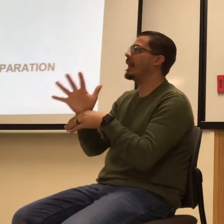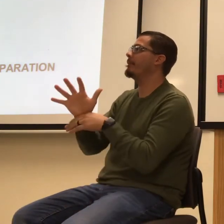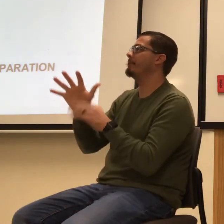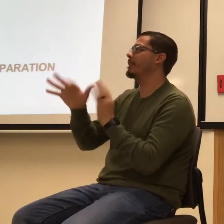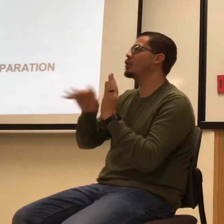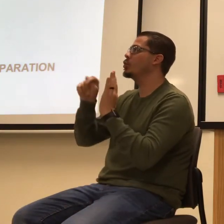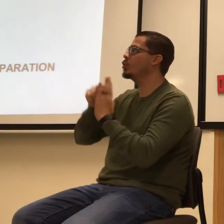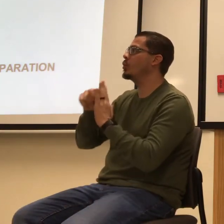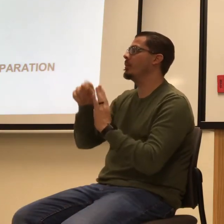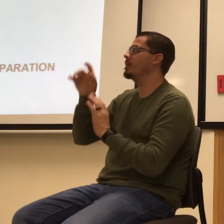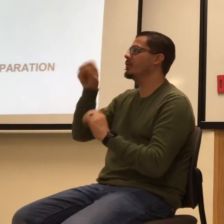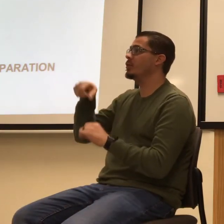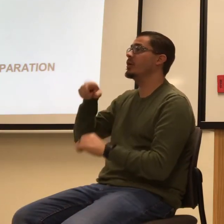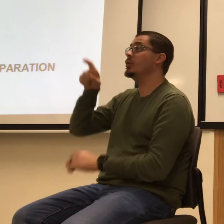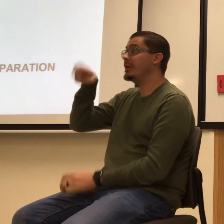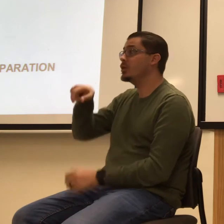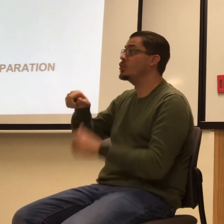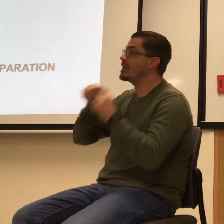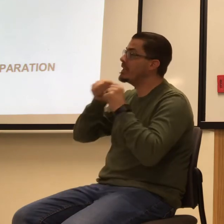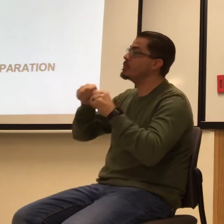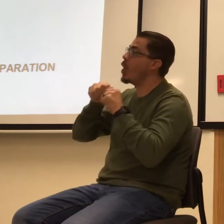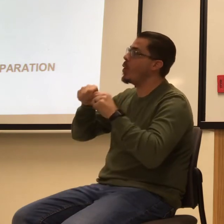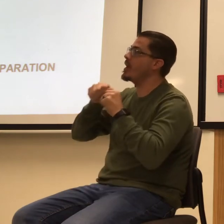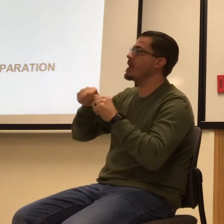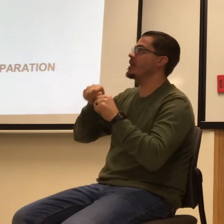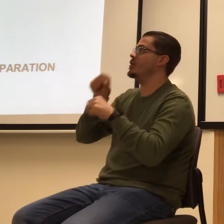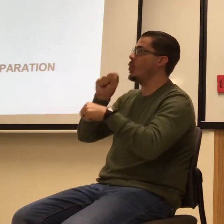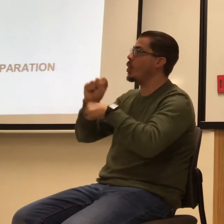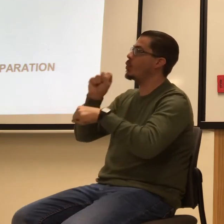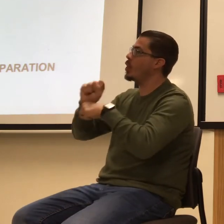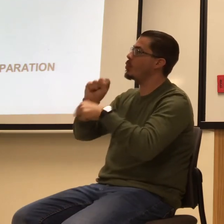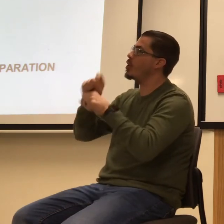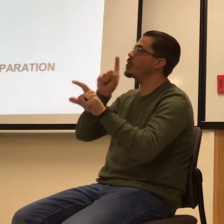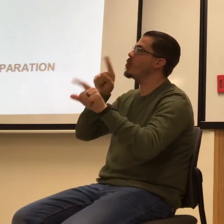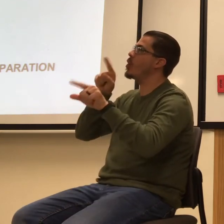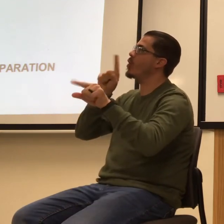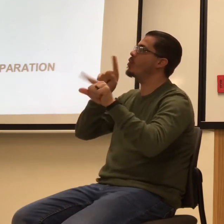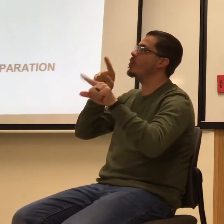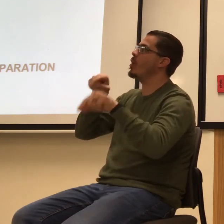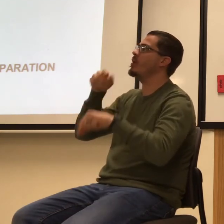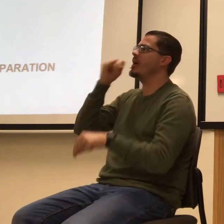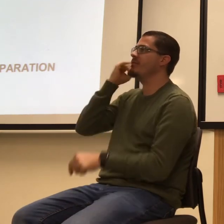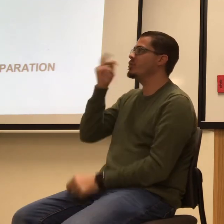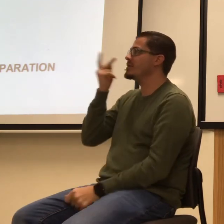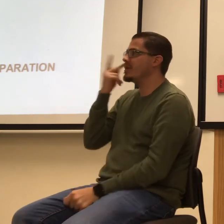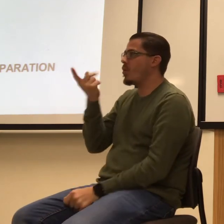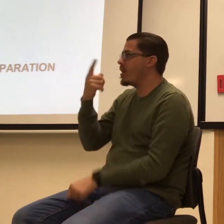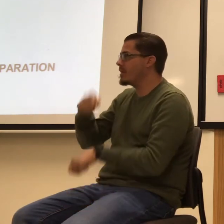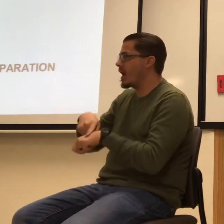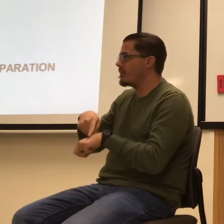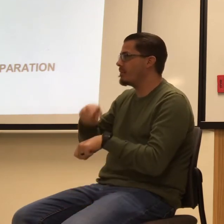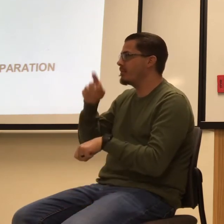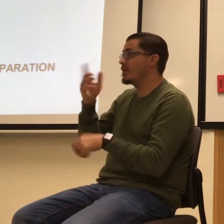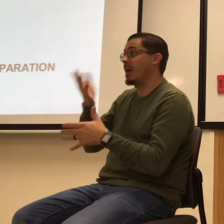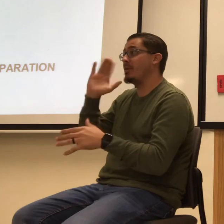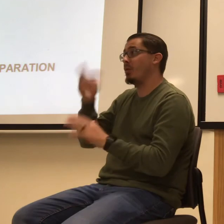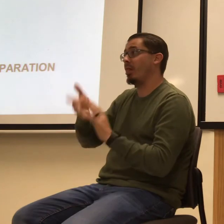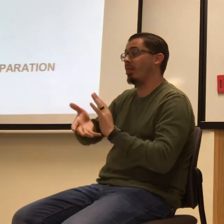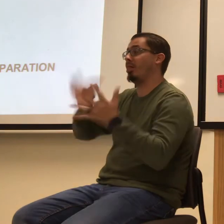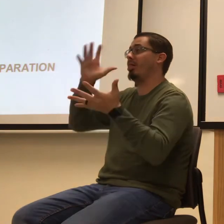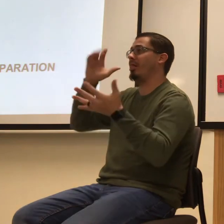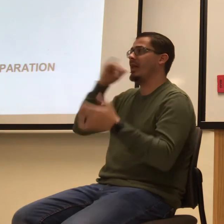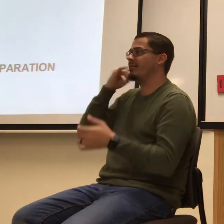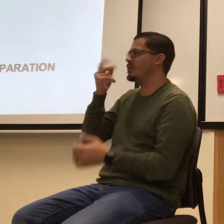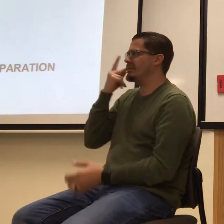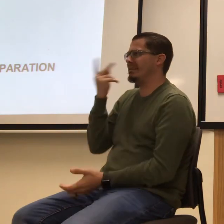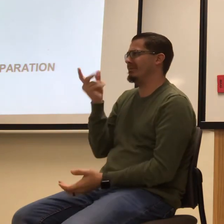is you have to keep going to work, right? If you've seen it once, you're probably gonna mess it up. If you've seen it